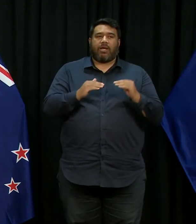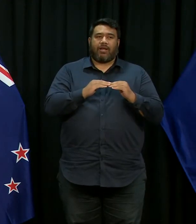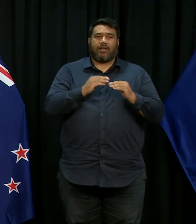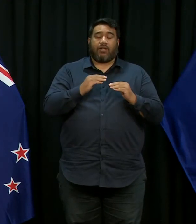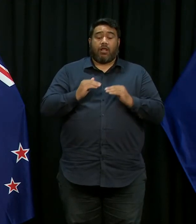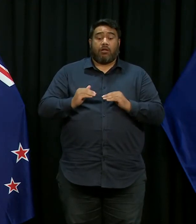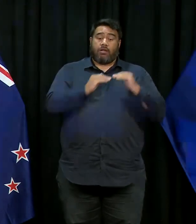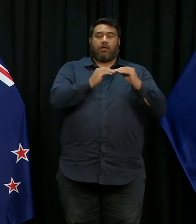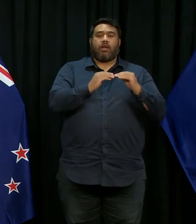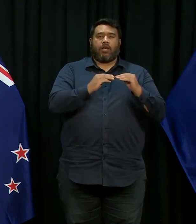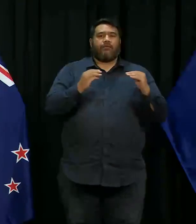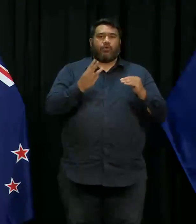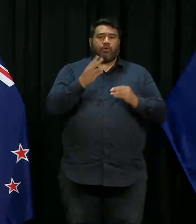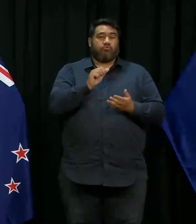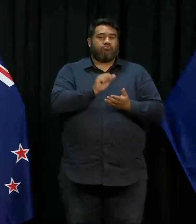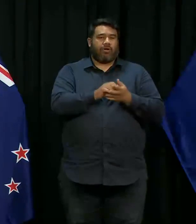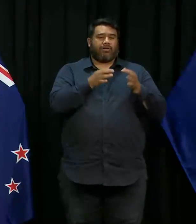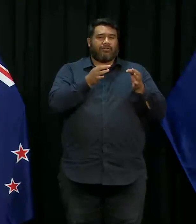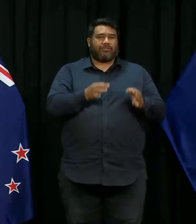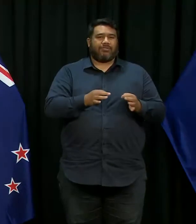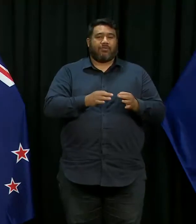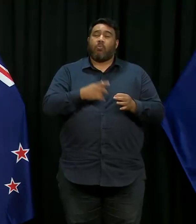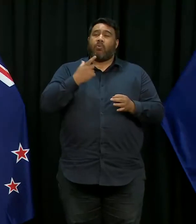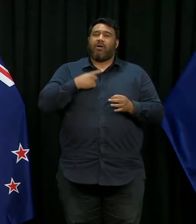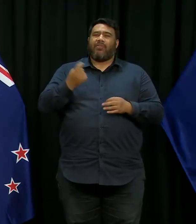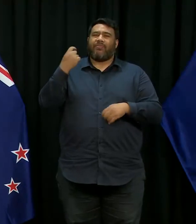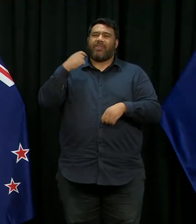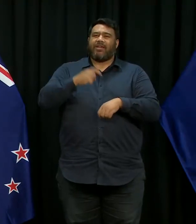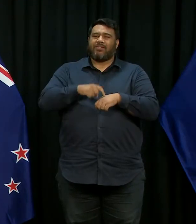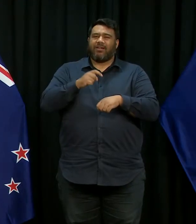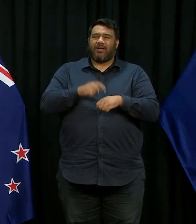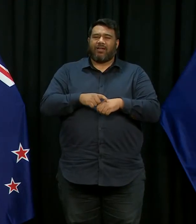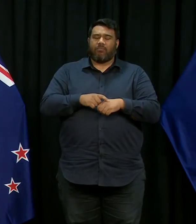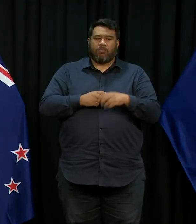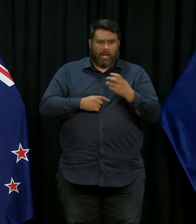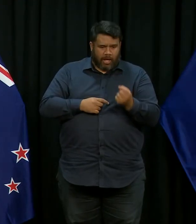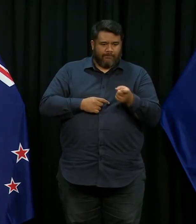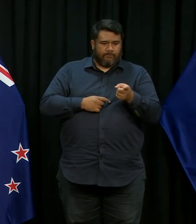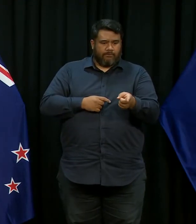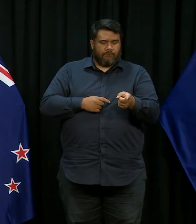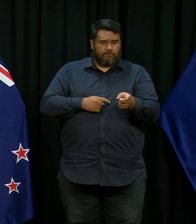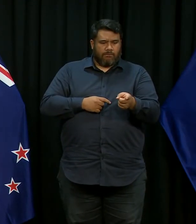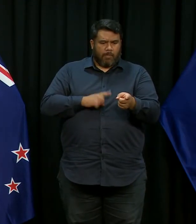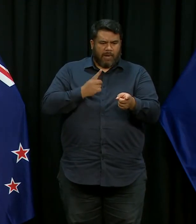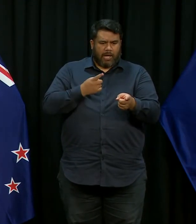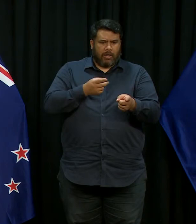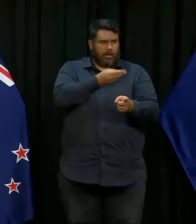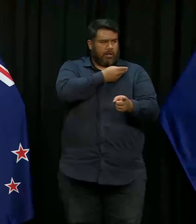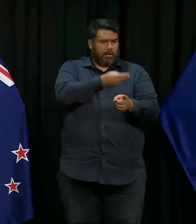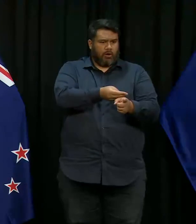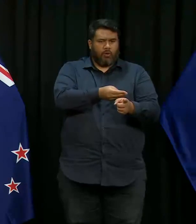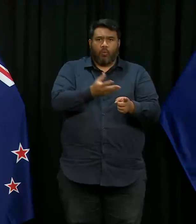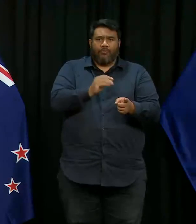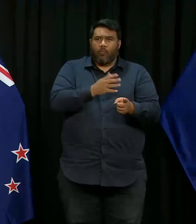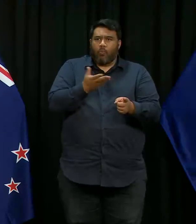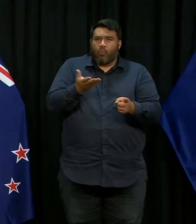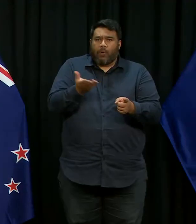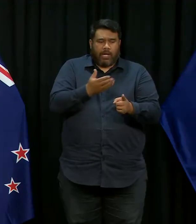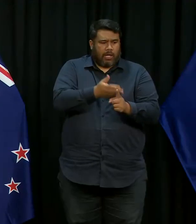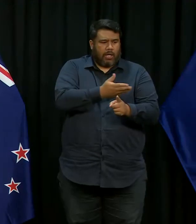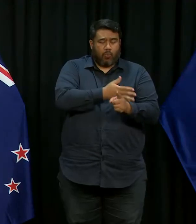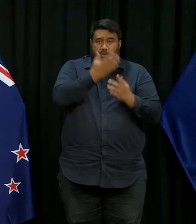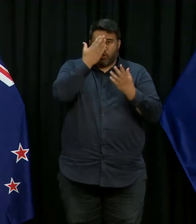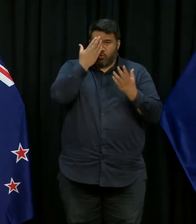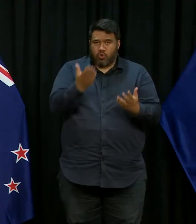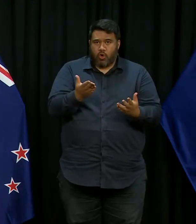weren't clear on the origin of the original case. We also have learnt that it was the more